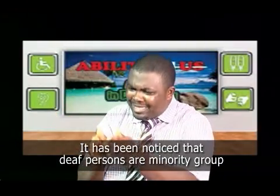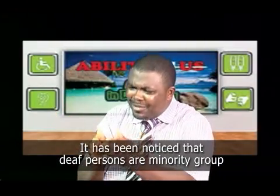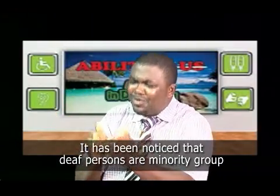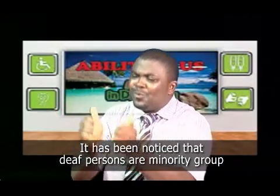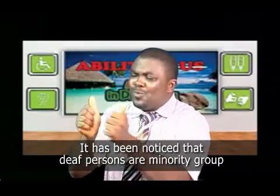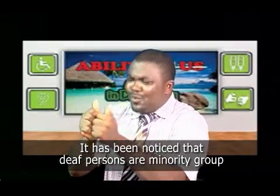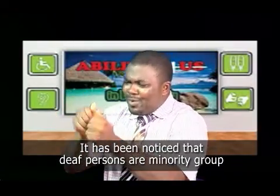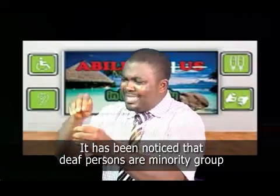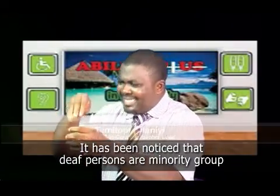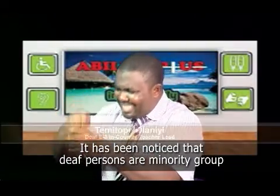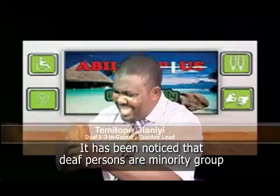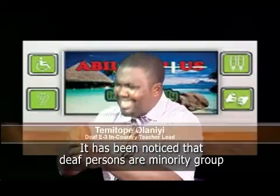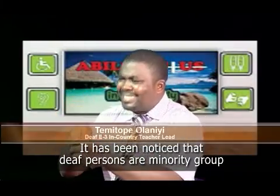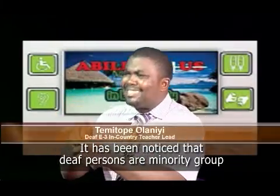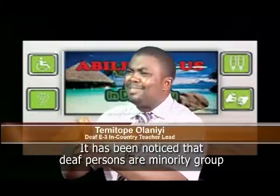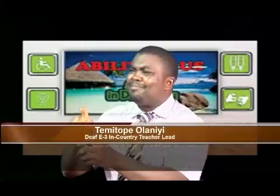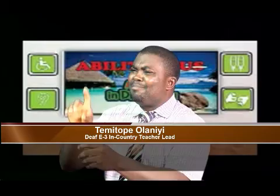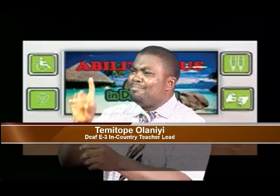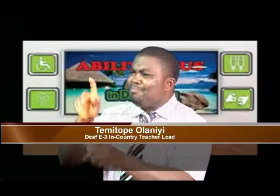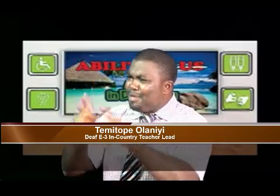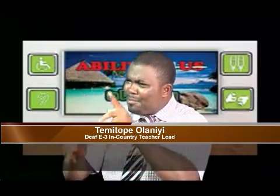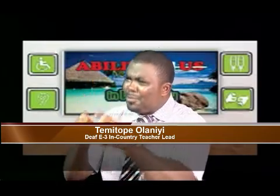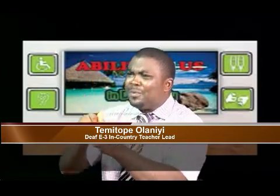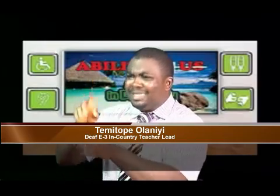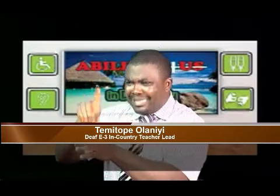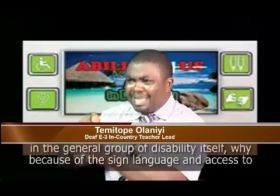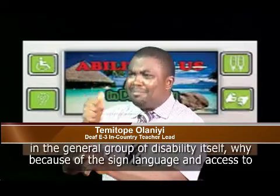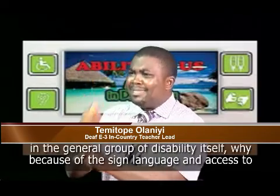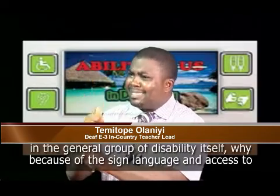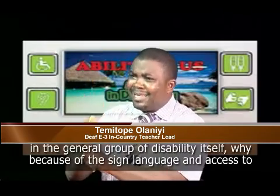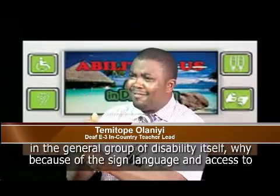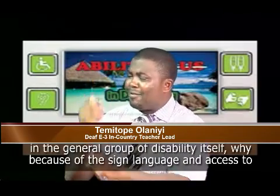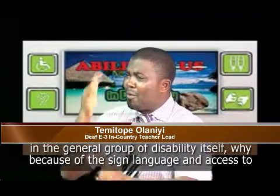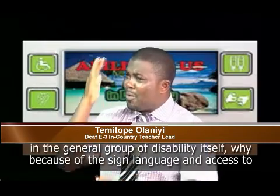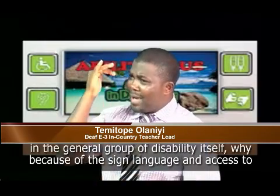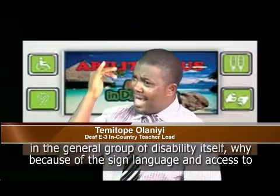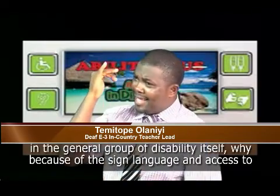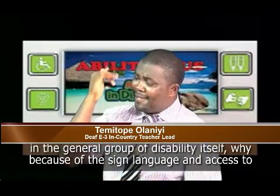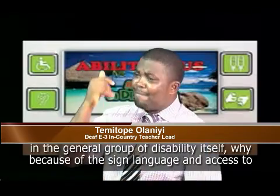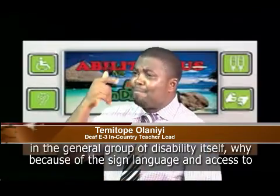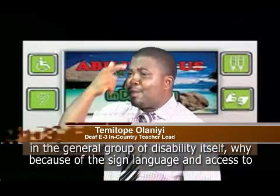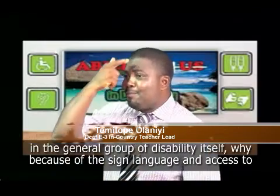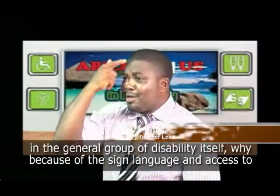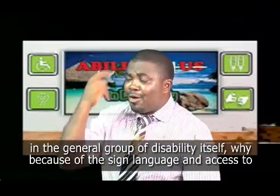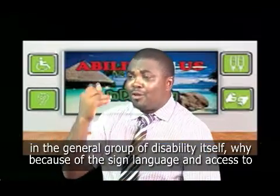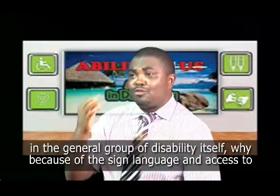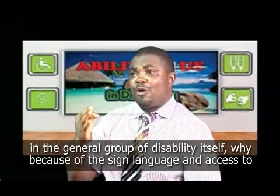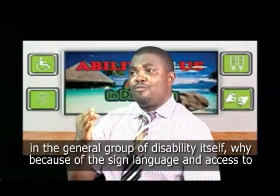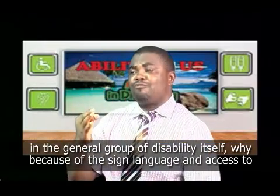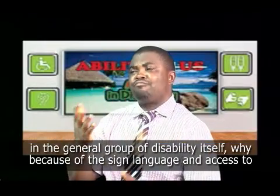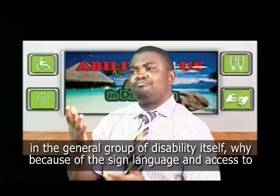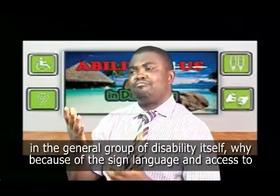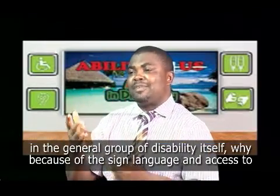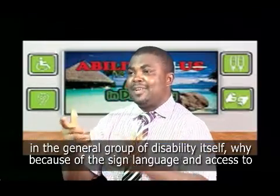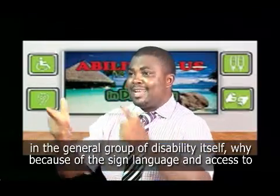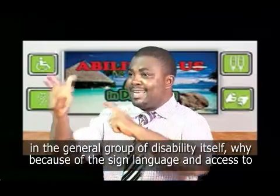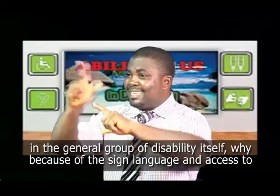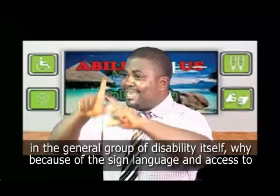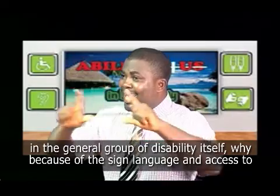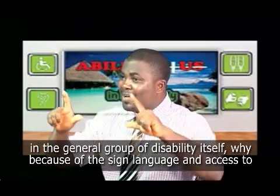they are a minority group in the general group of persons with disability itself. So why? Because